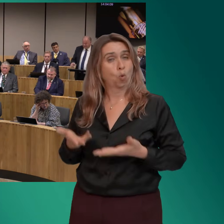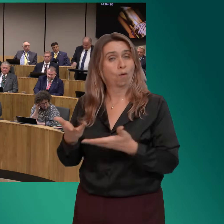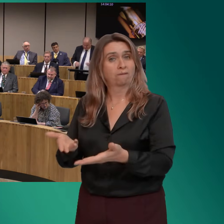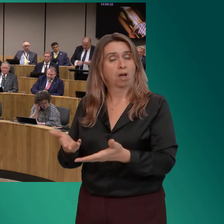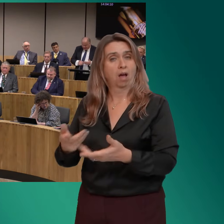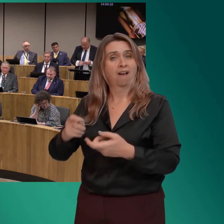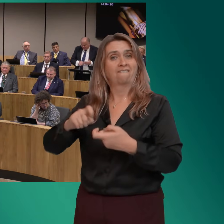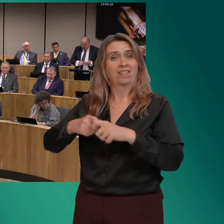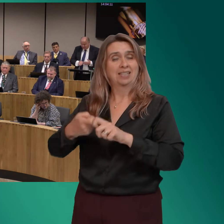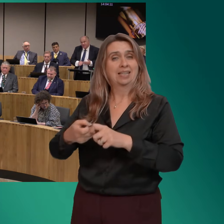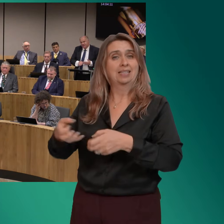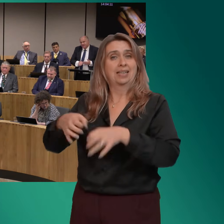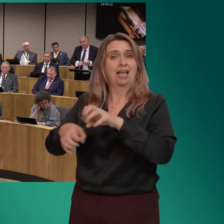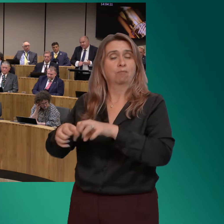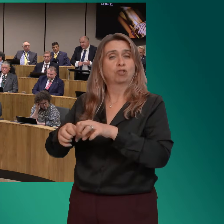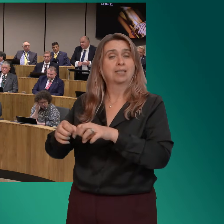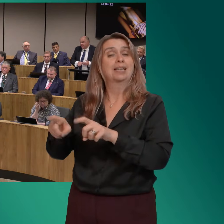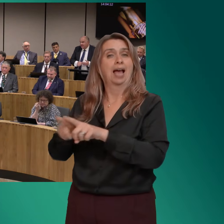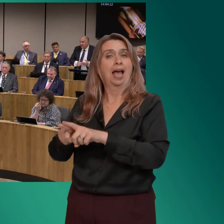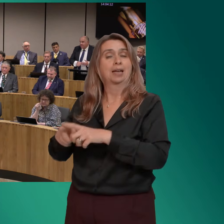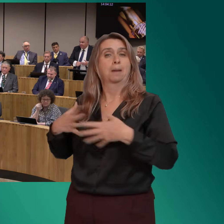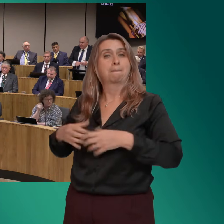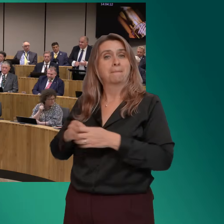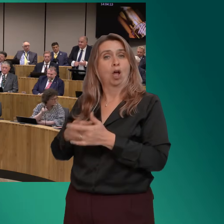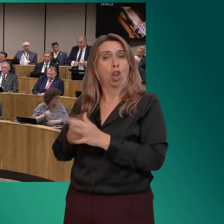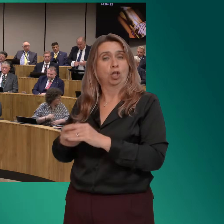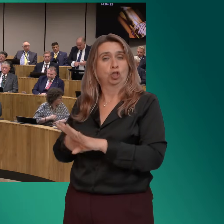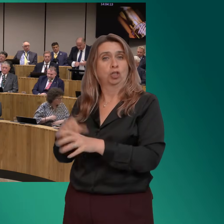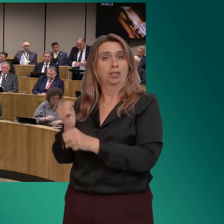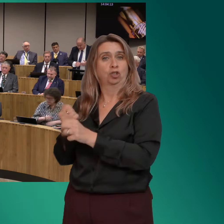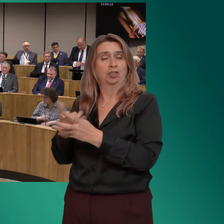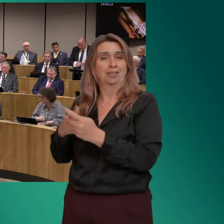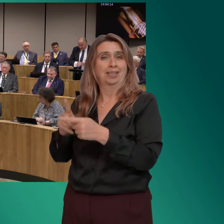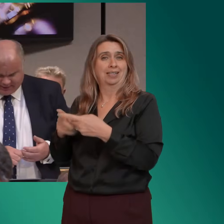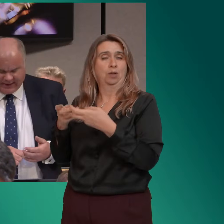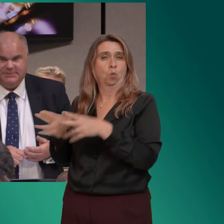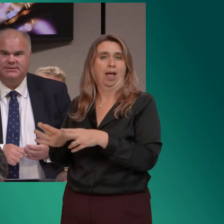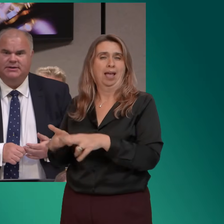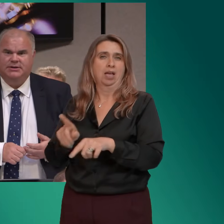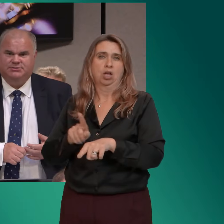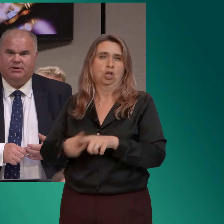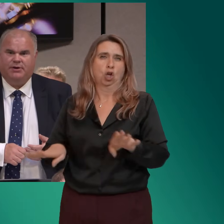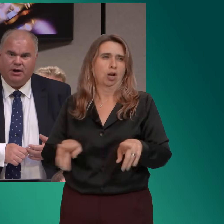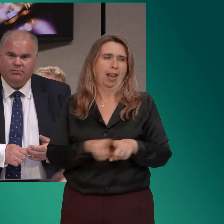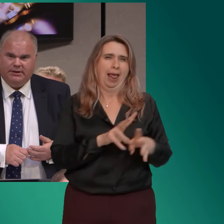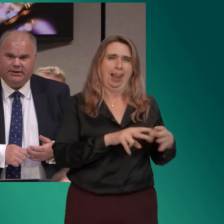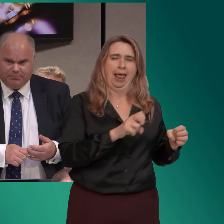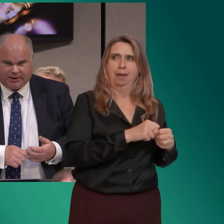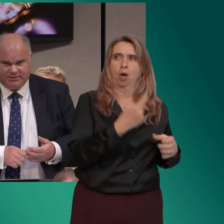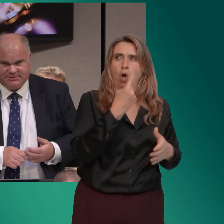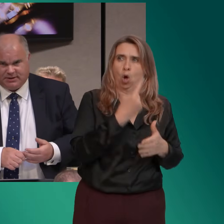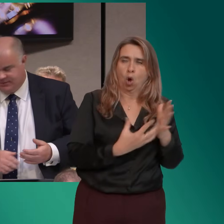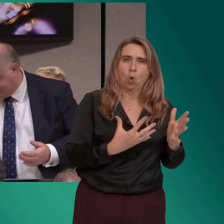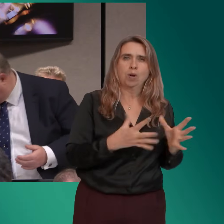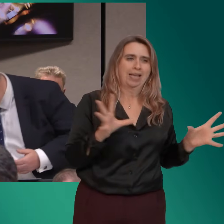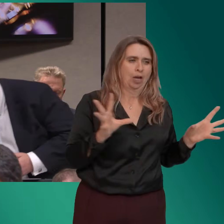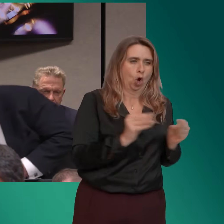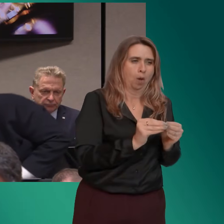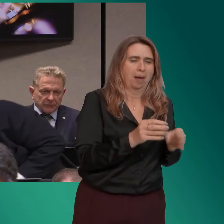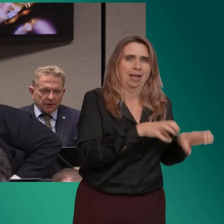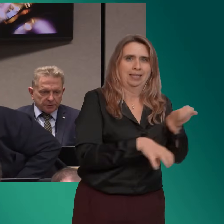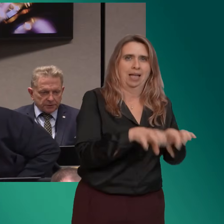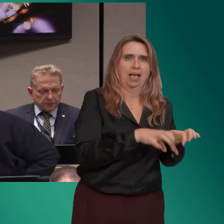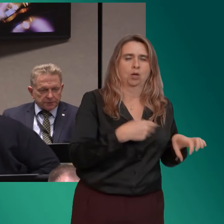physics, chemistry and biology GCSEs and reverse the previous administration's plans to offer only combined science?